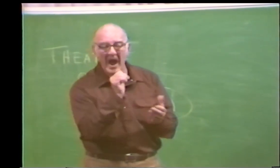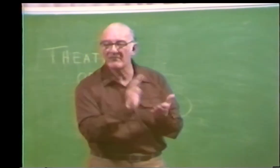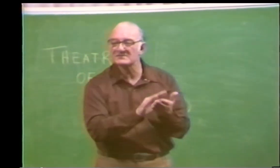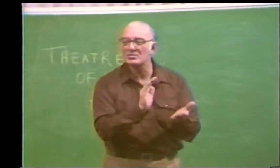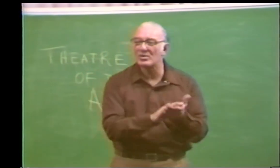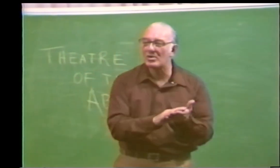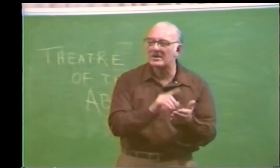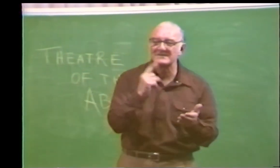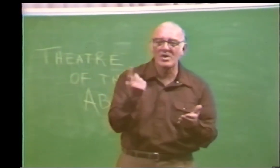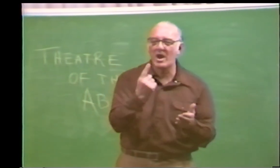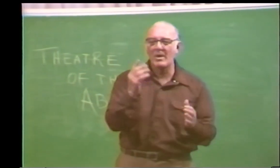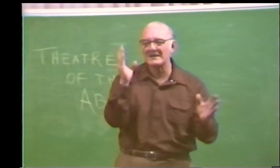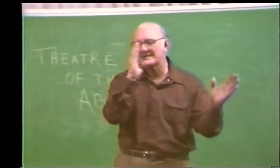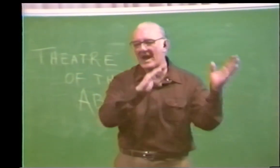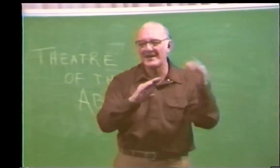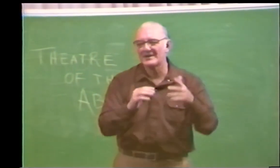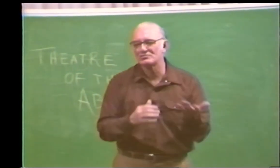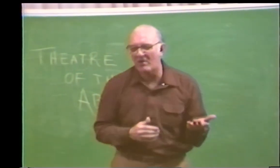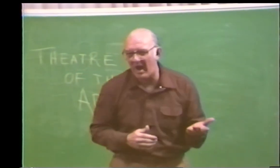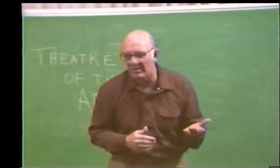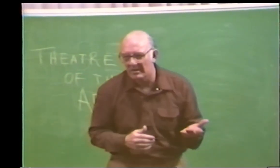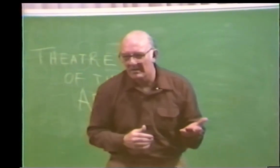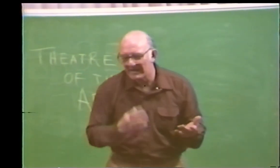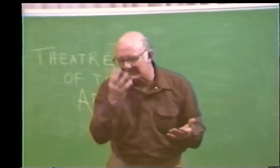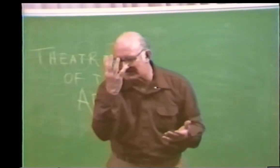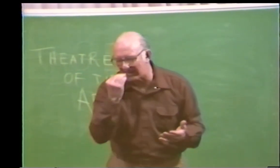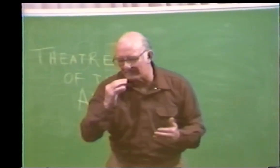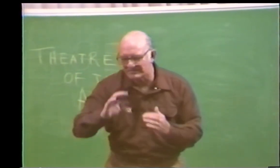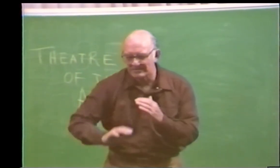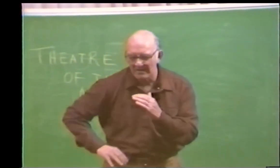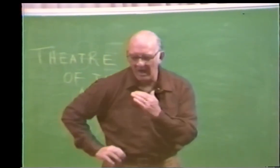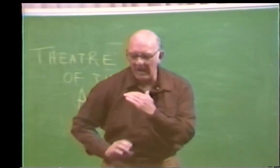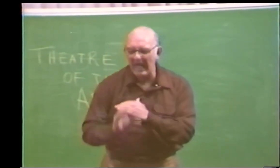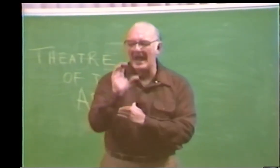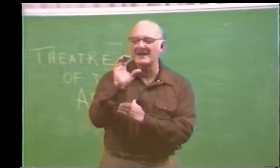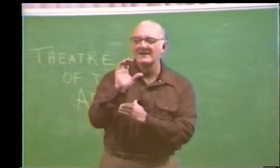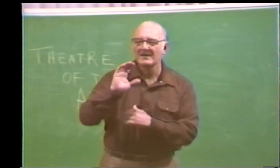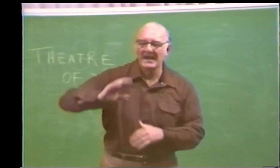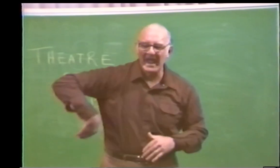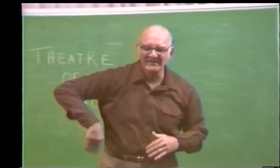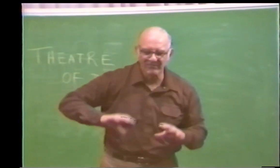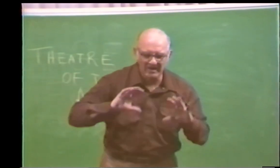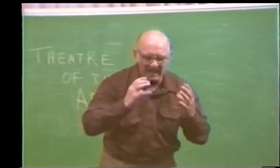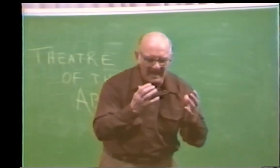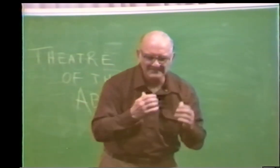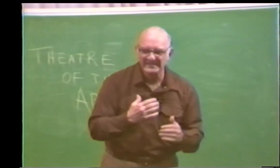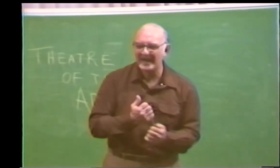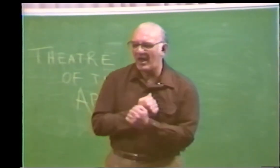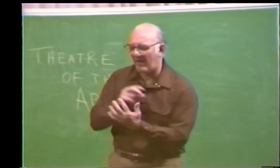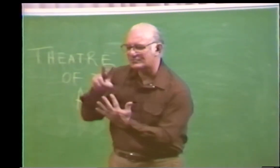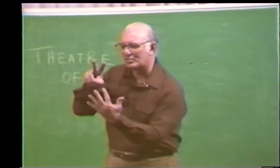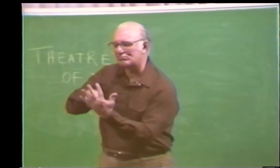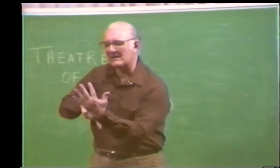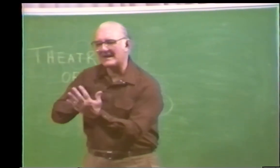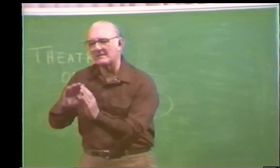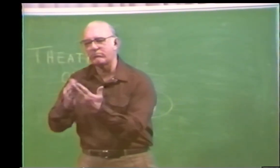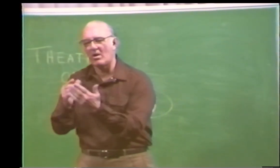private school, he's always getting in trouble. He sleeps late for class. He loves to read books